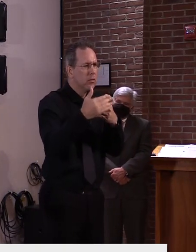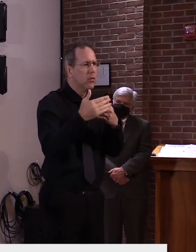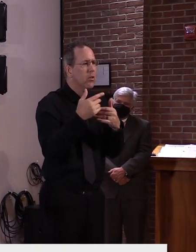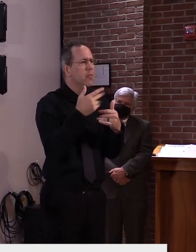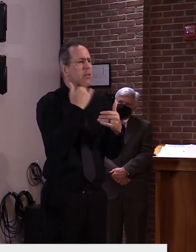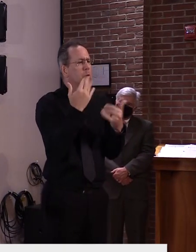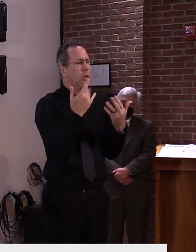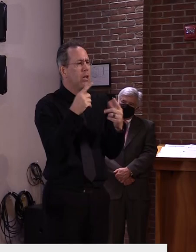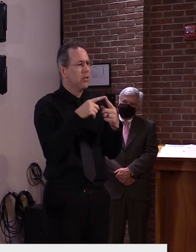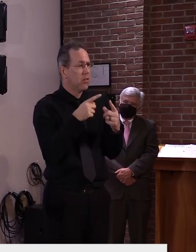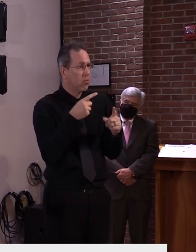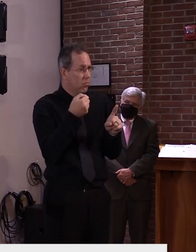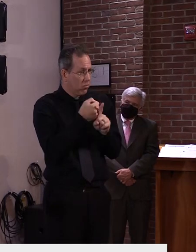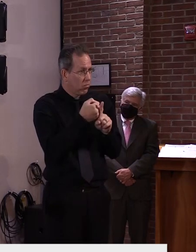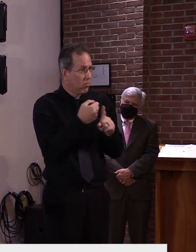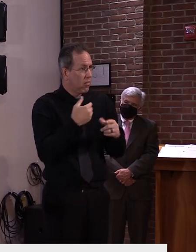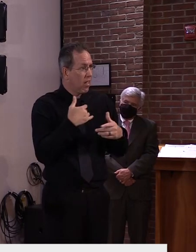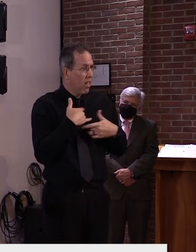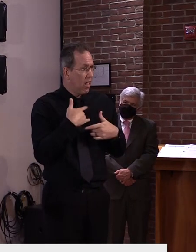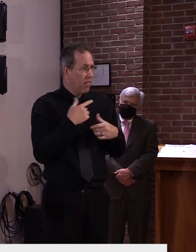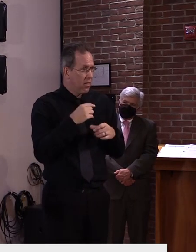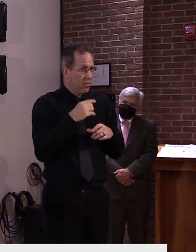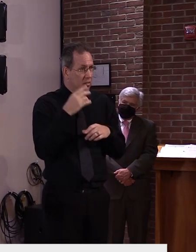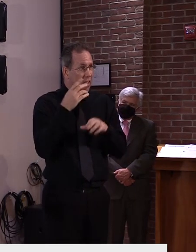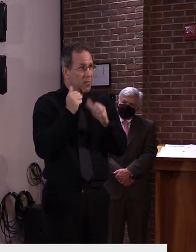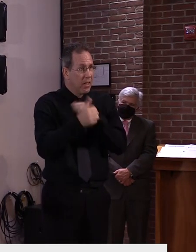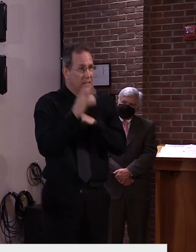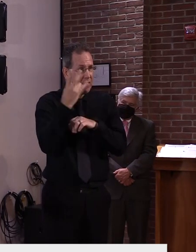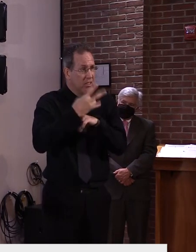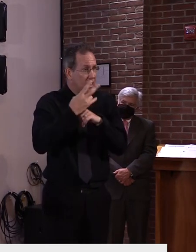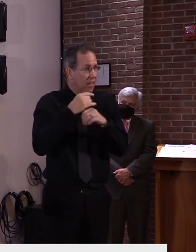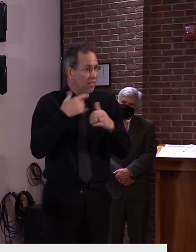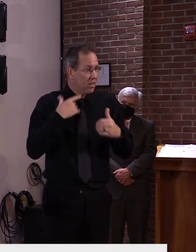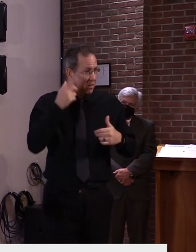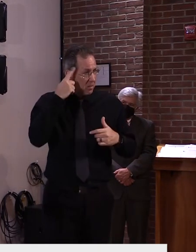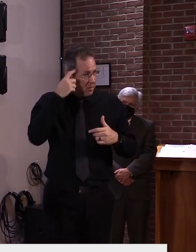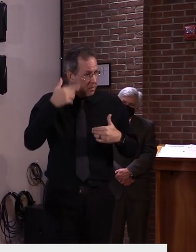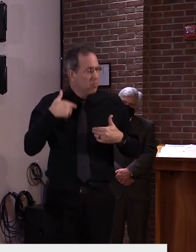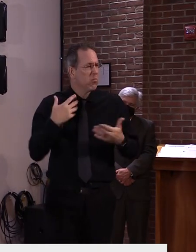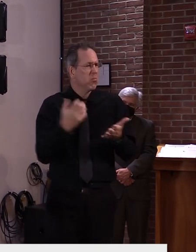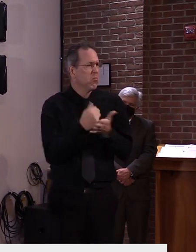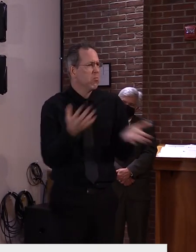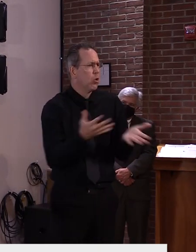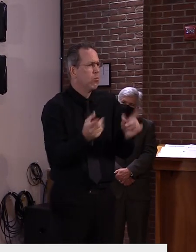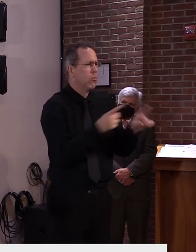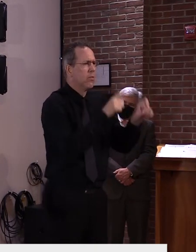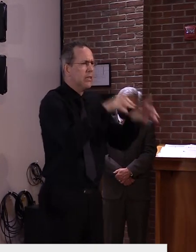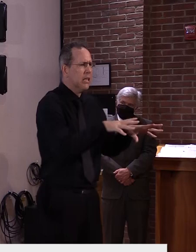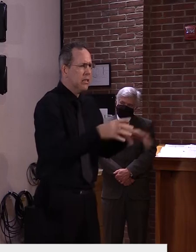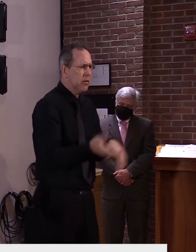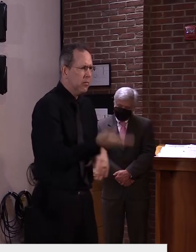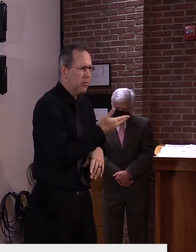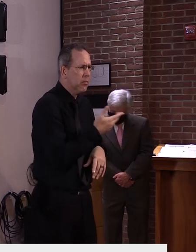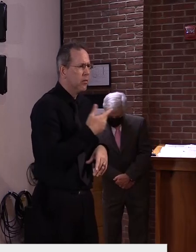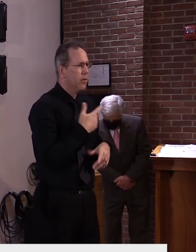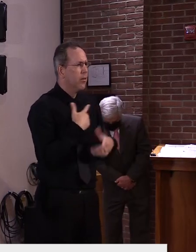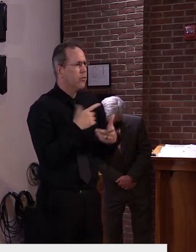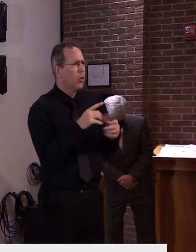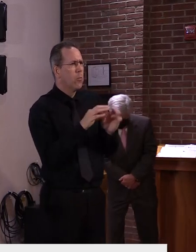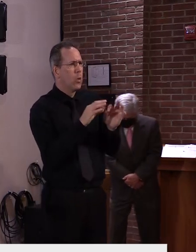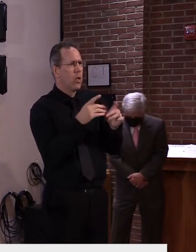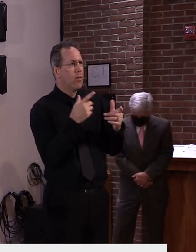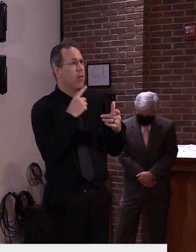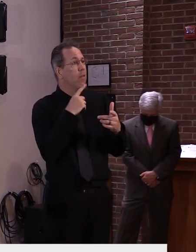if they can. But obviously, depends when you can set up a test, et cetera, so just keep that time frame in